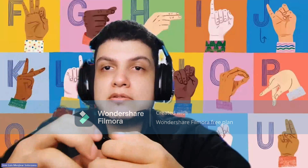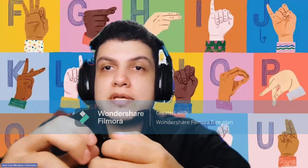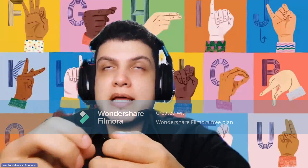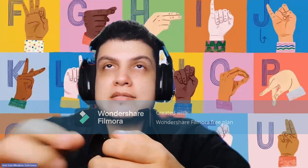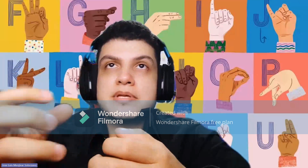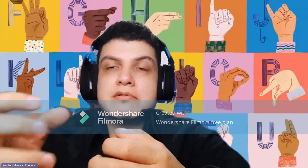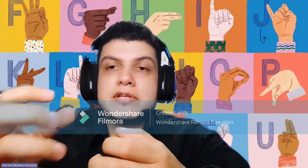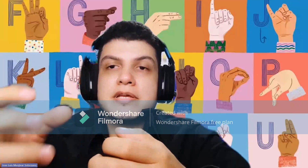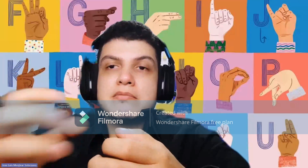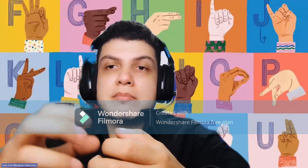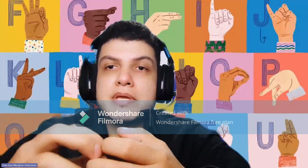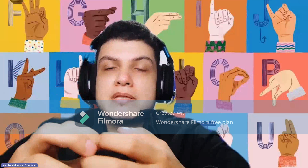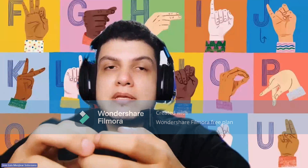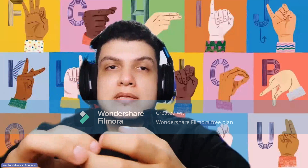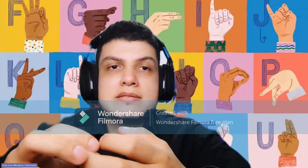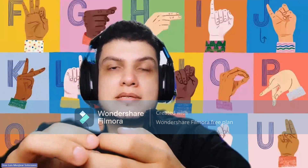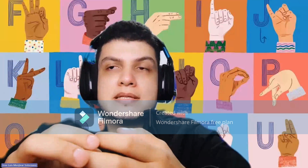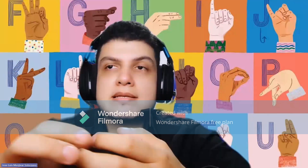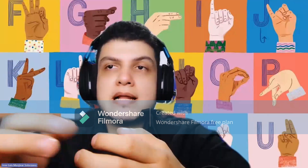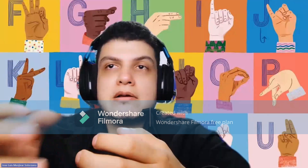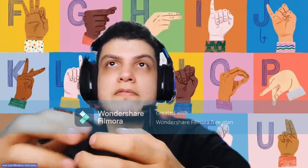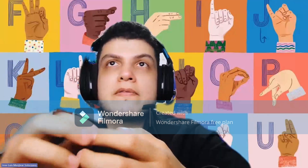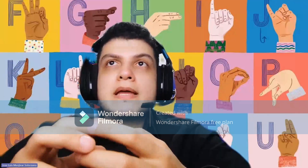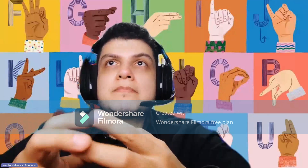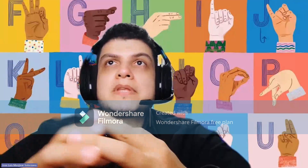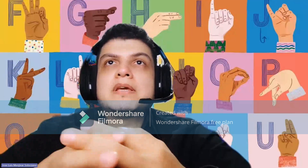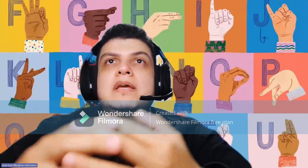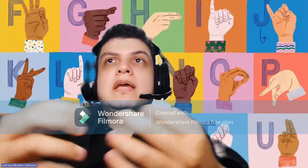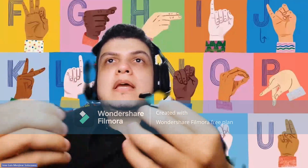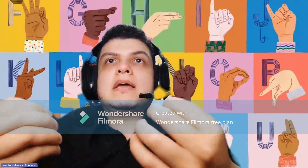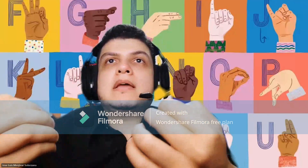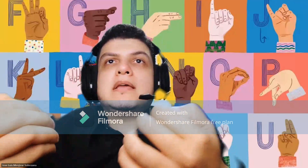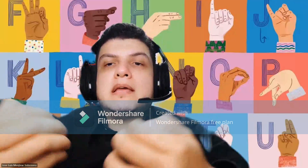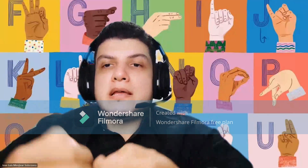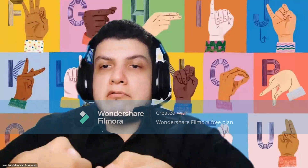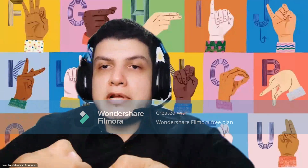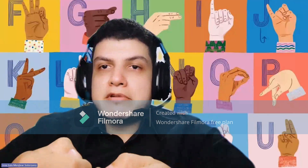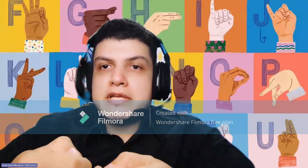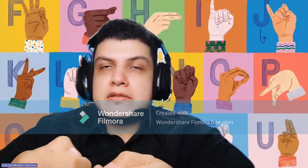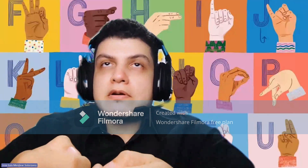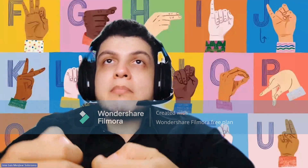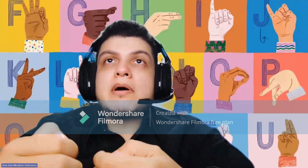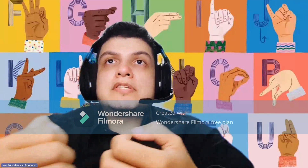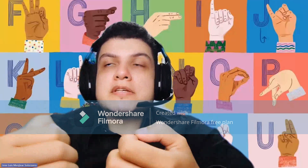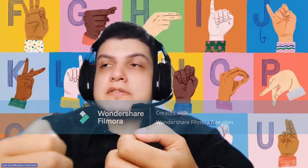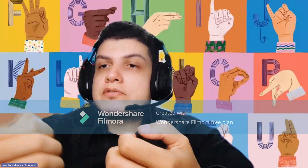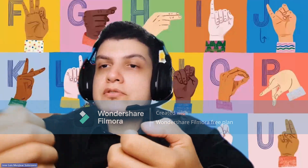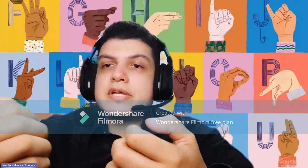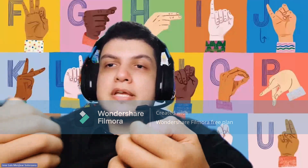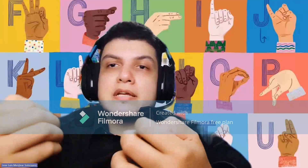communication. It has been with the human being since a lot of time. When we talk about gesture, it